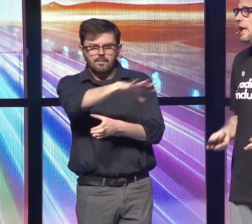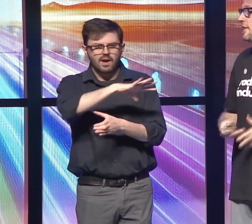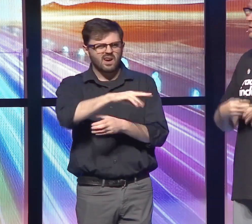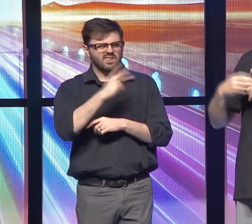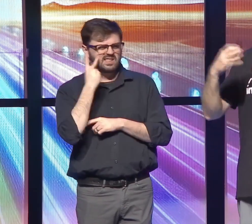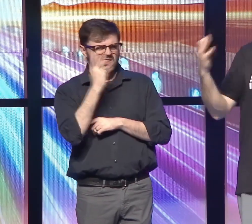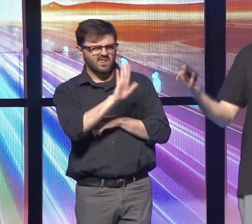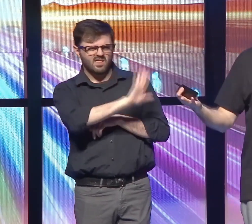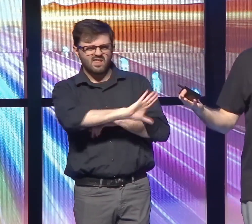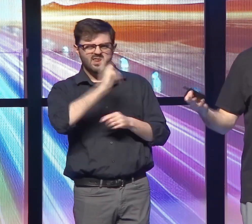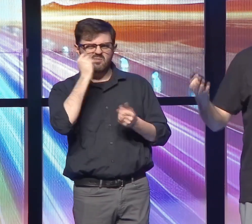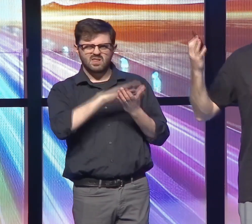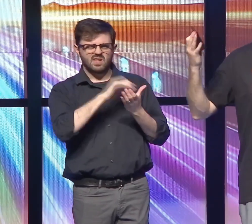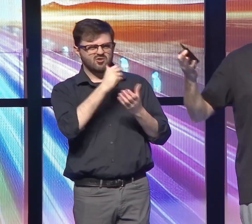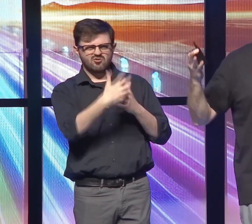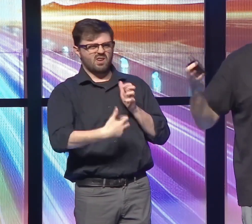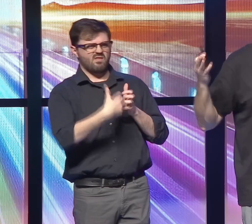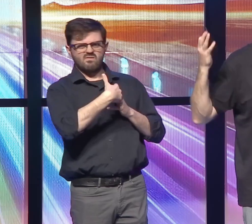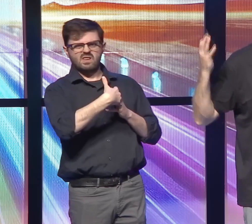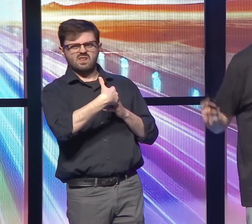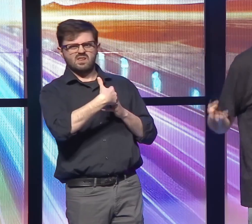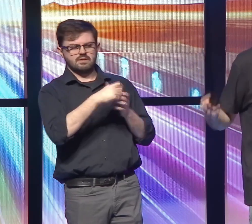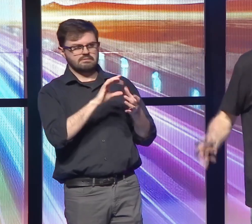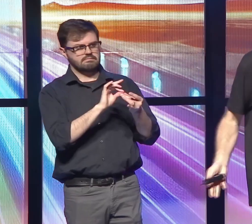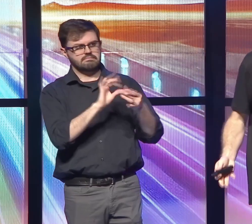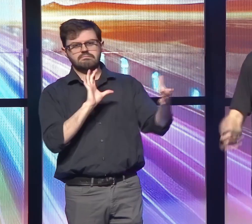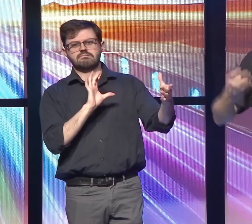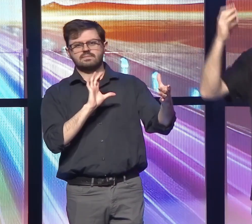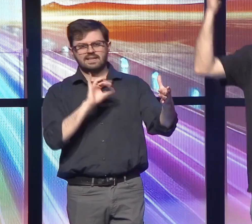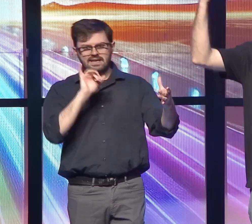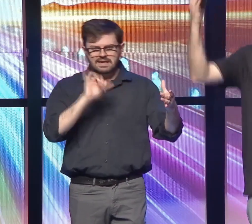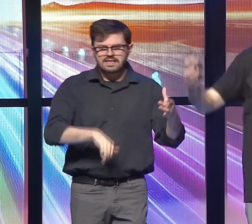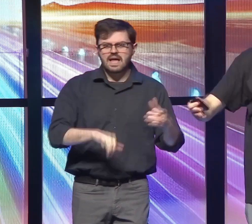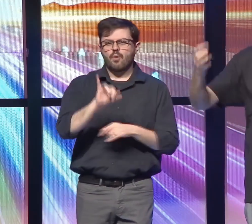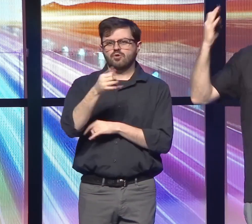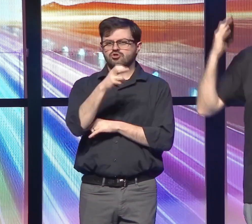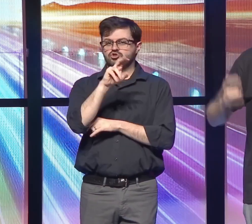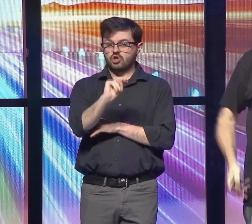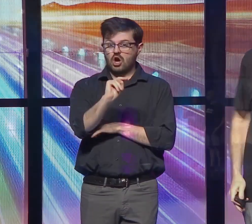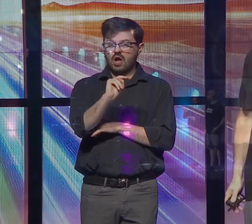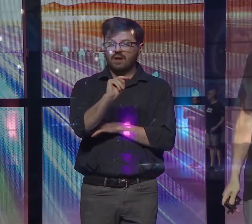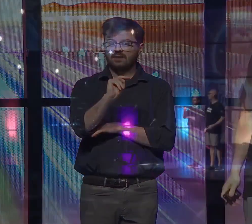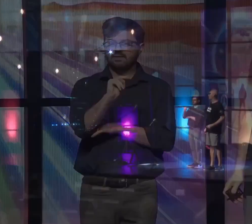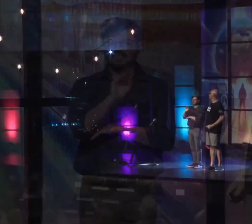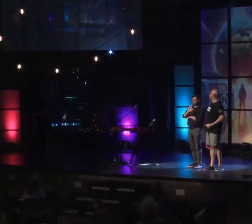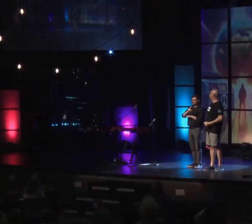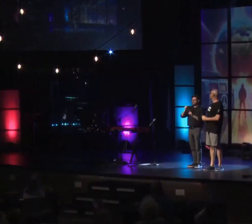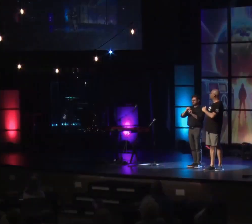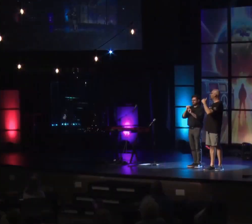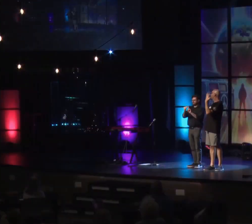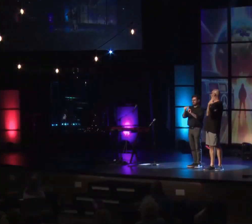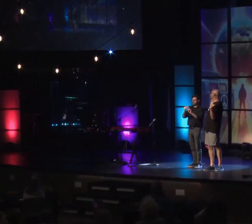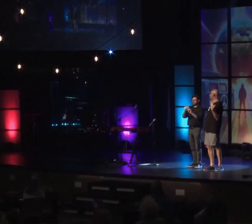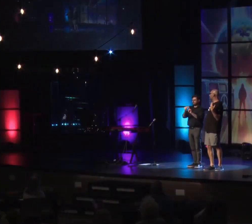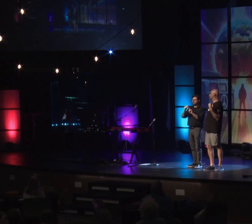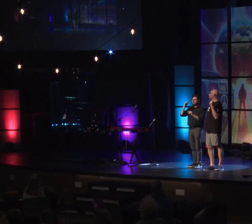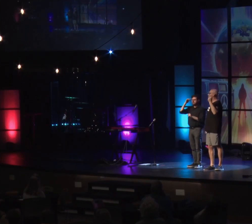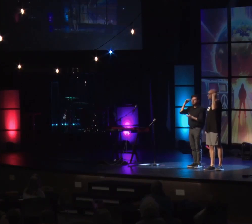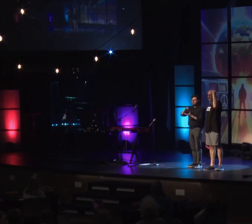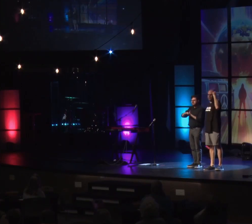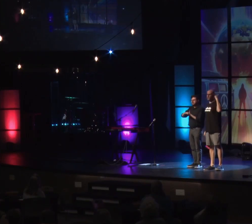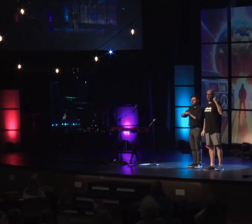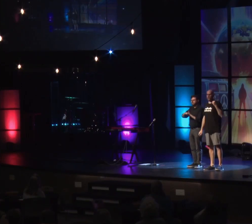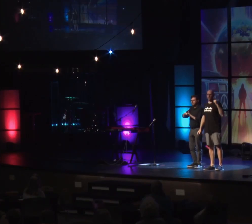vision. This was John's understanding of how you ought to respond to this, because judgment is coming, right? We talked about this last